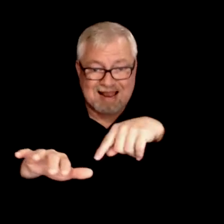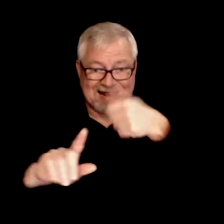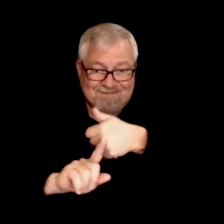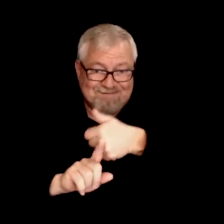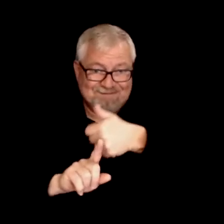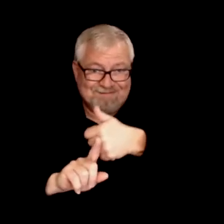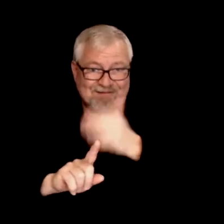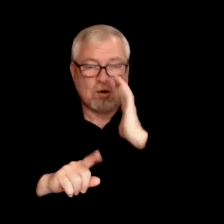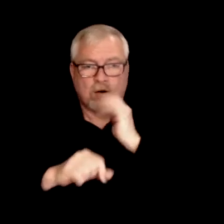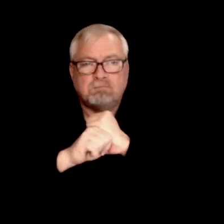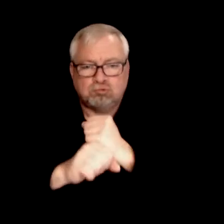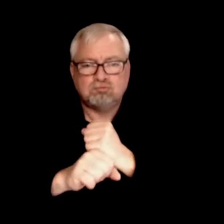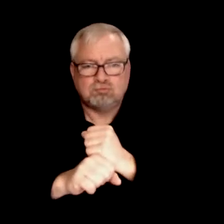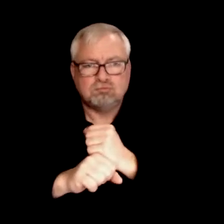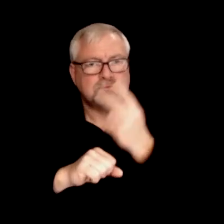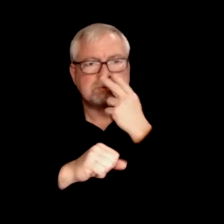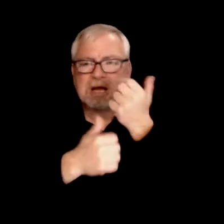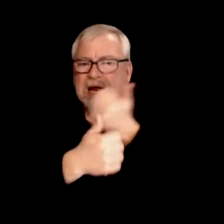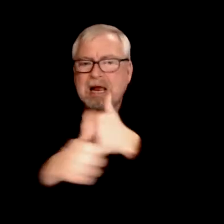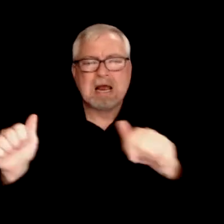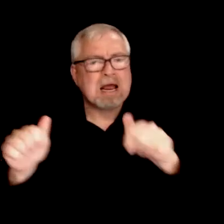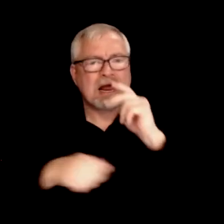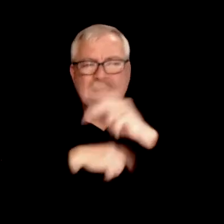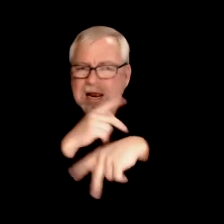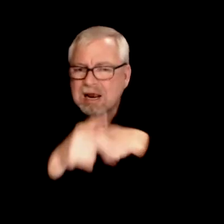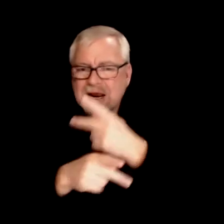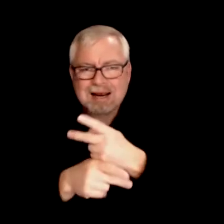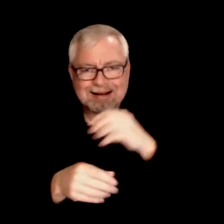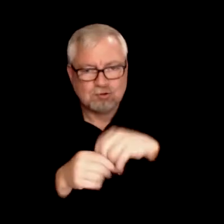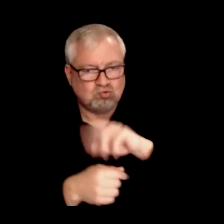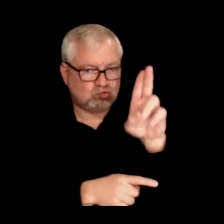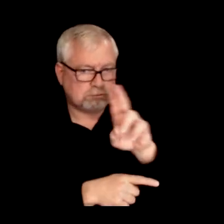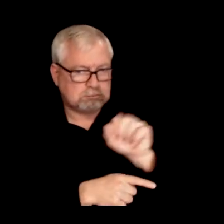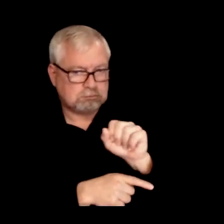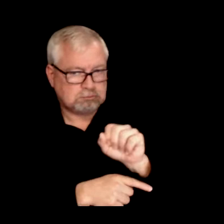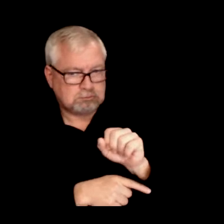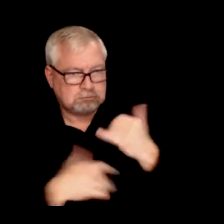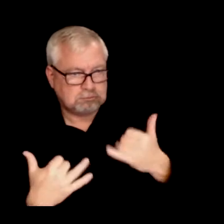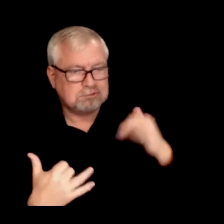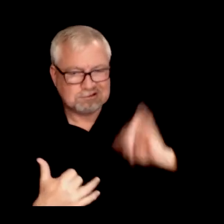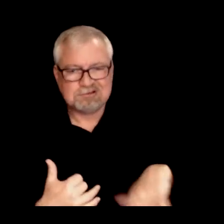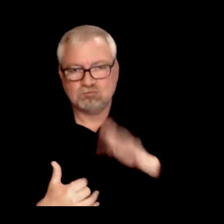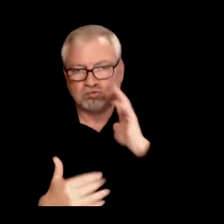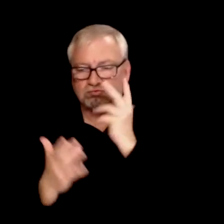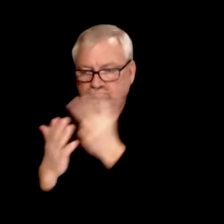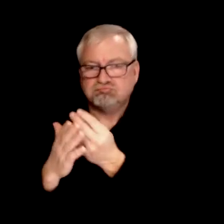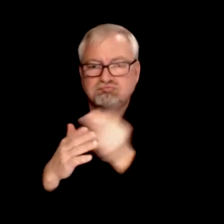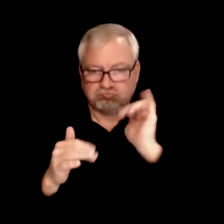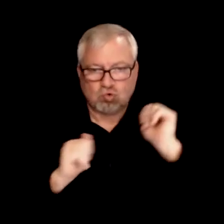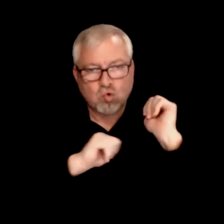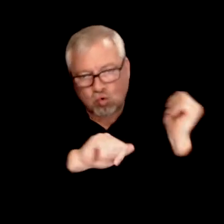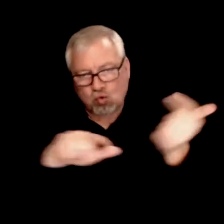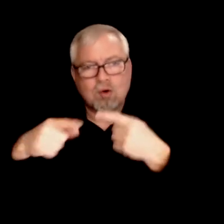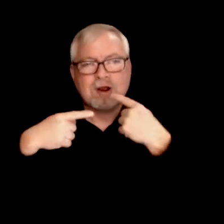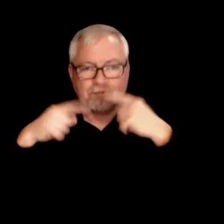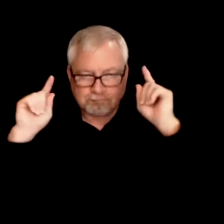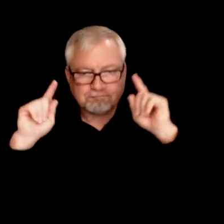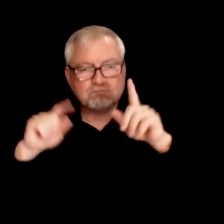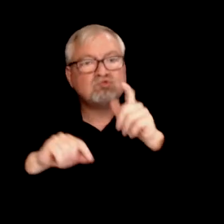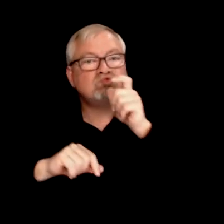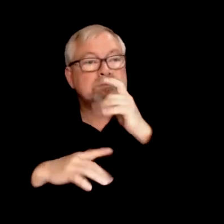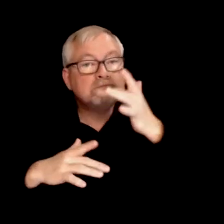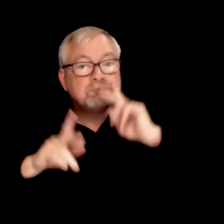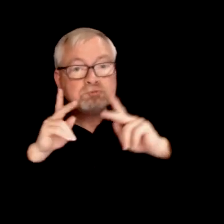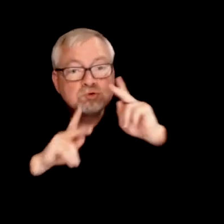seeing circulating in the United States. And it's effective both for people who've had COVID in the past as well as for people who